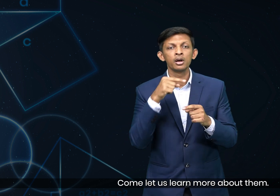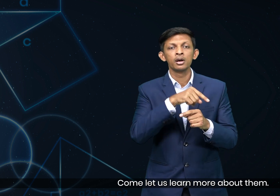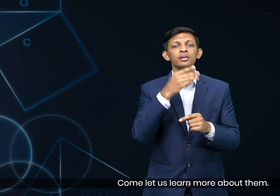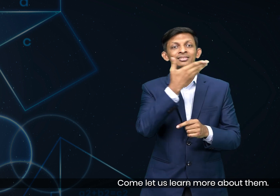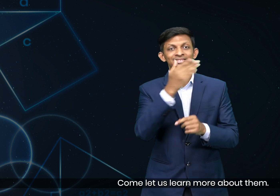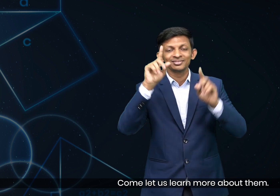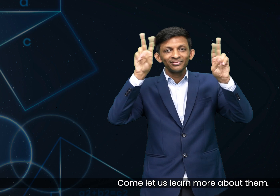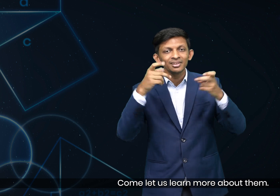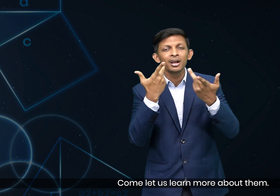them.